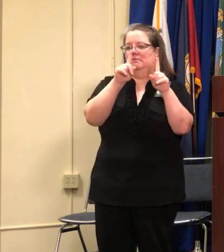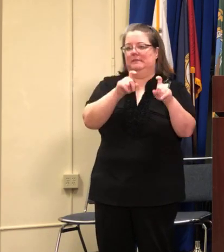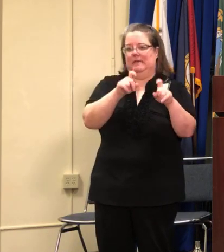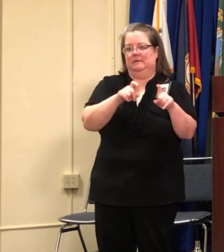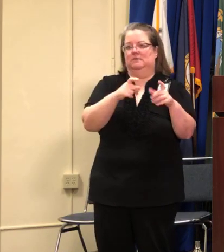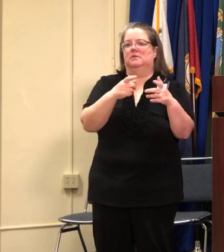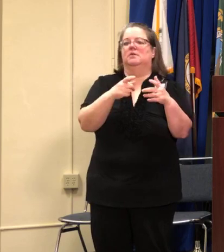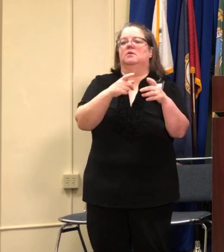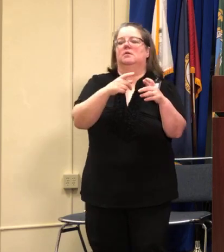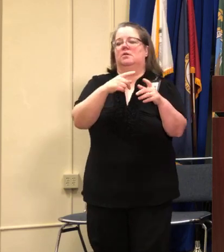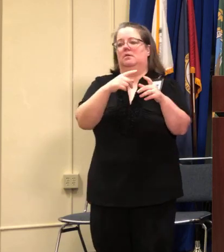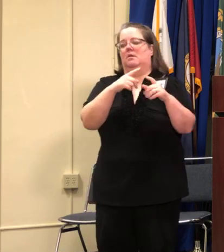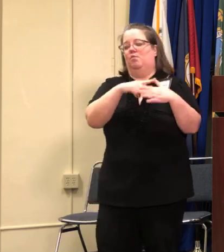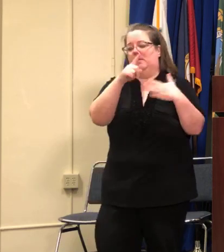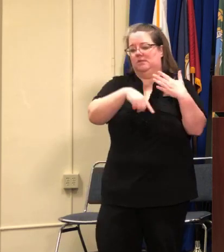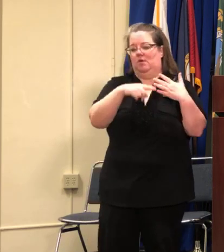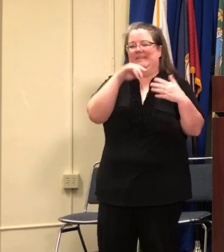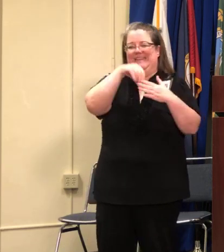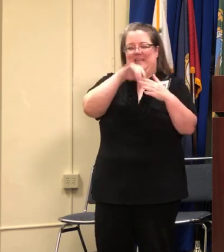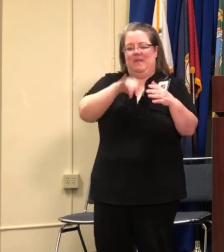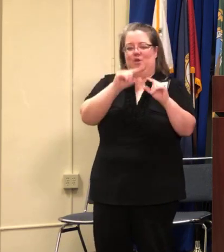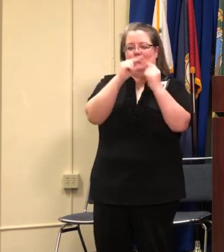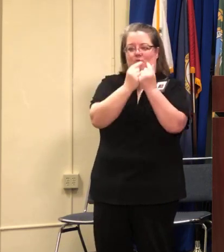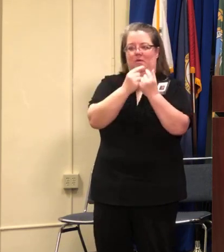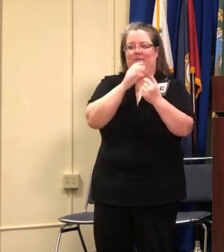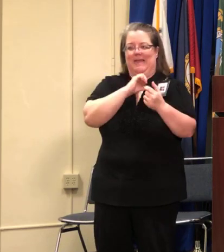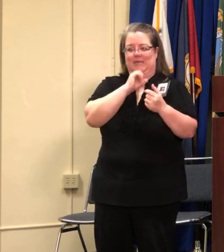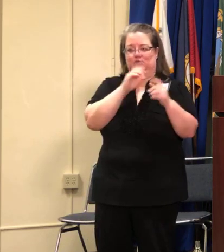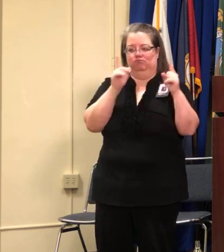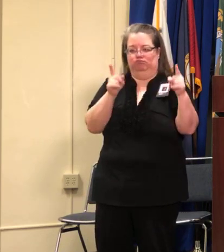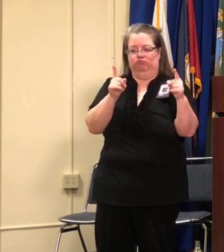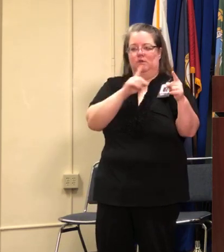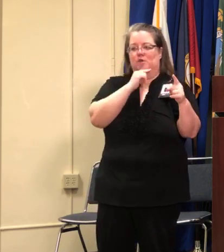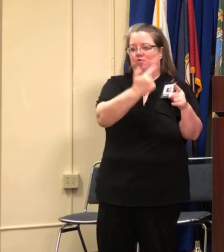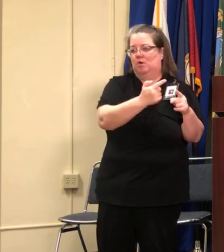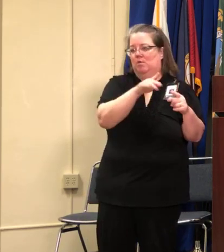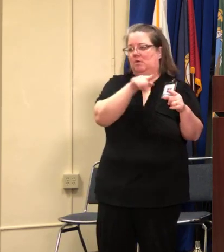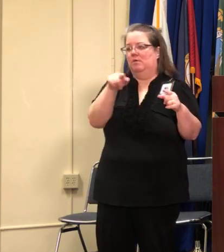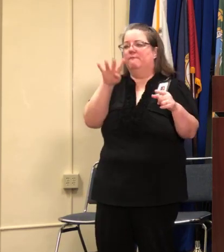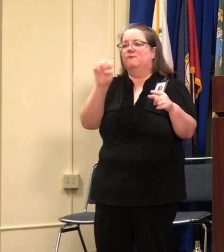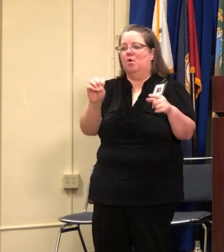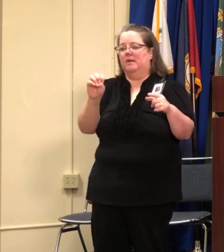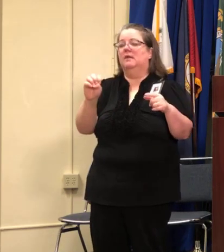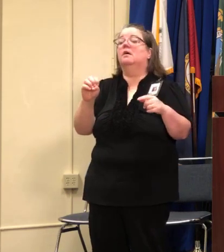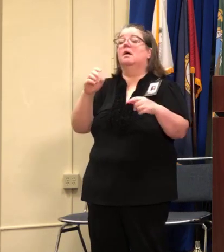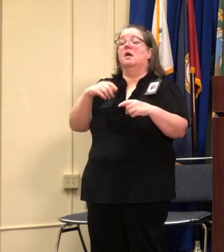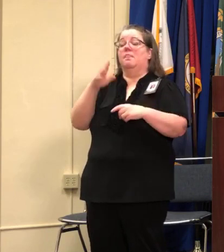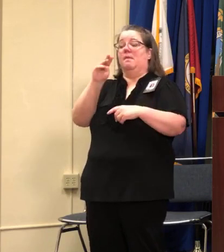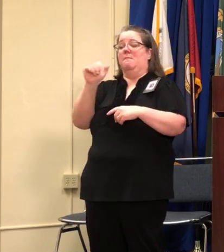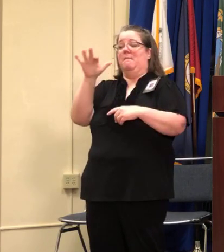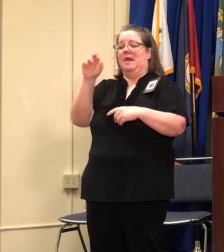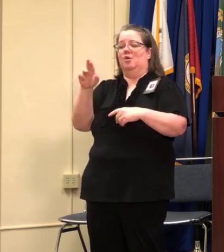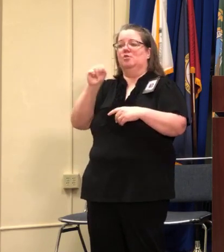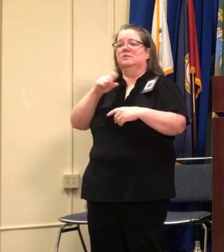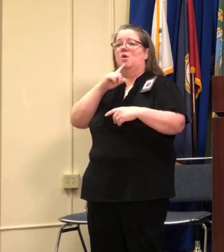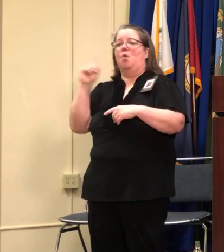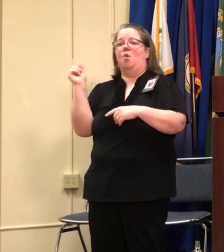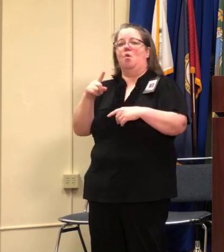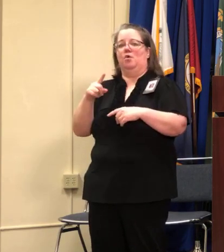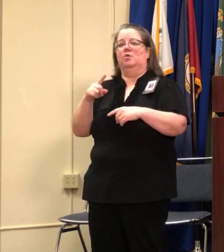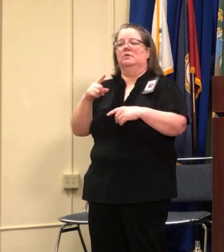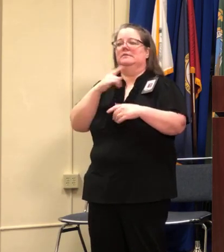groups, and that is part of why the mayors locally have issued orders like the stay-at-home